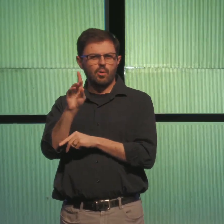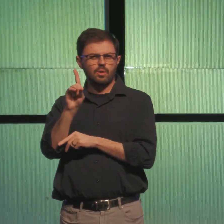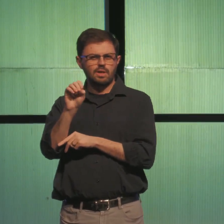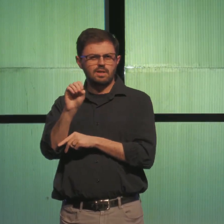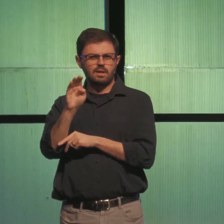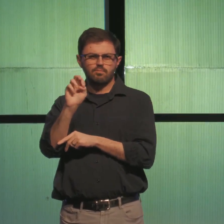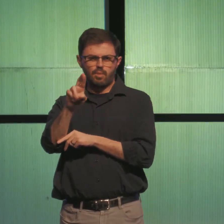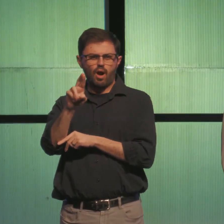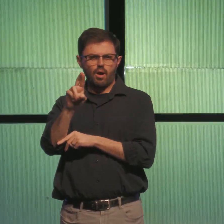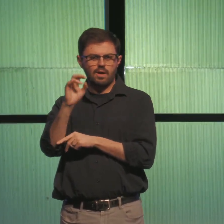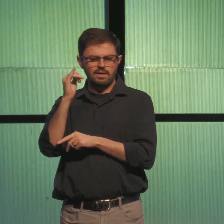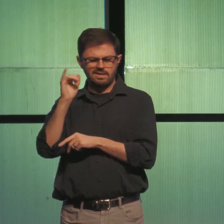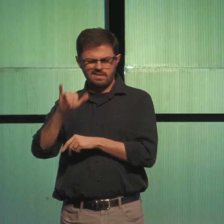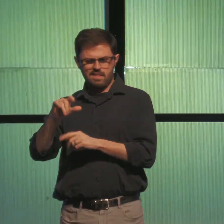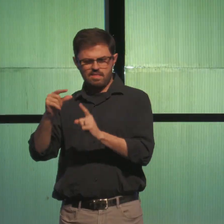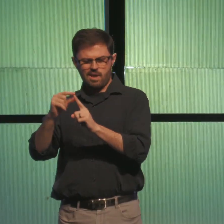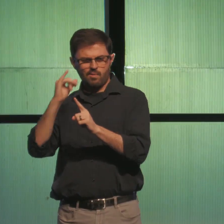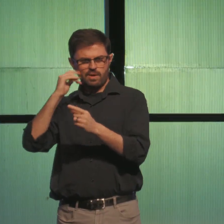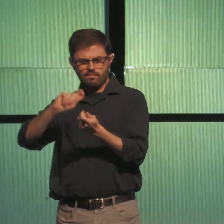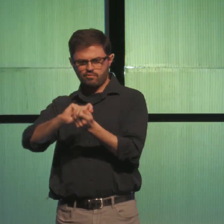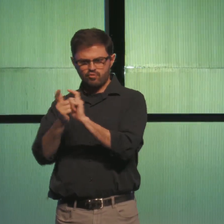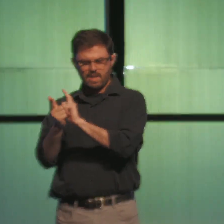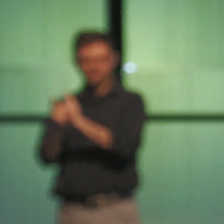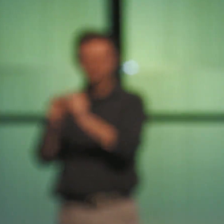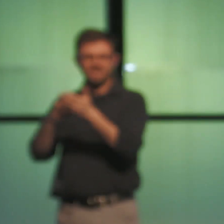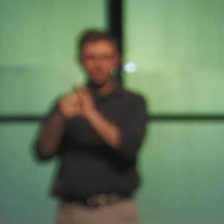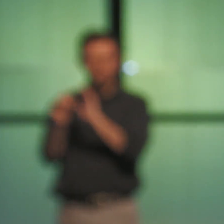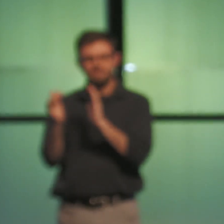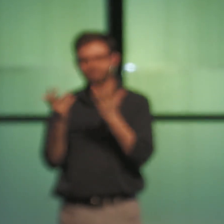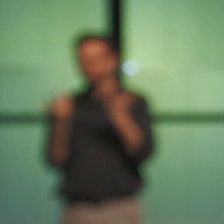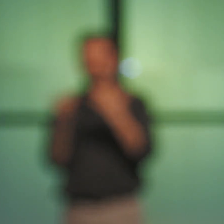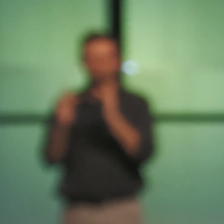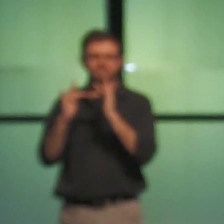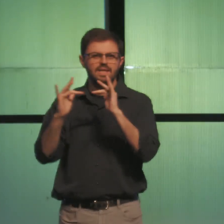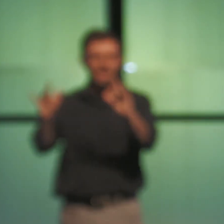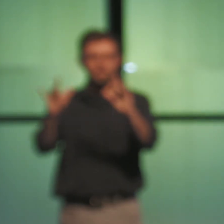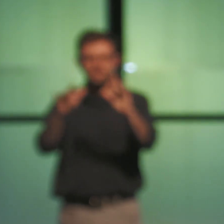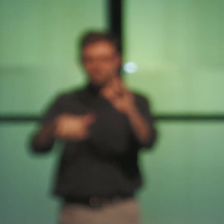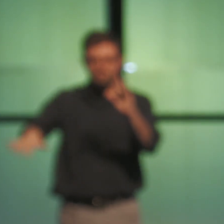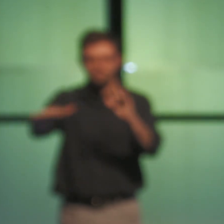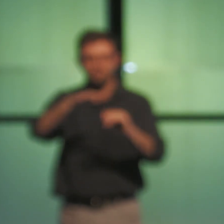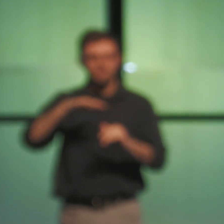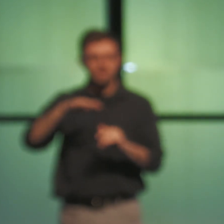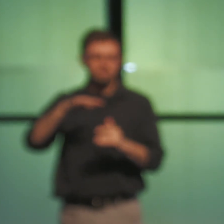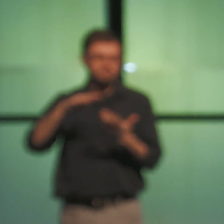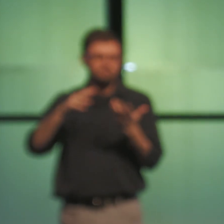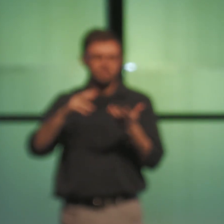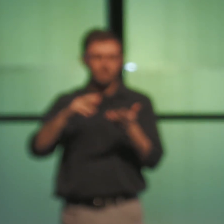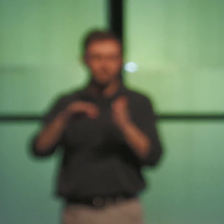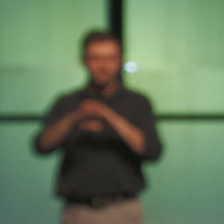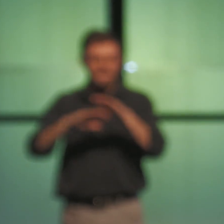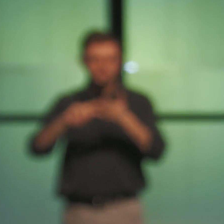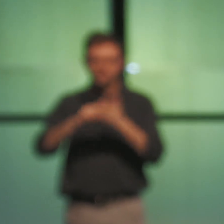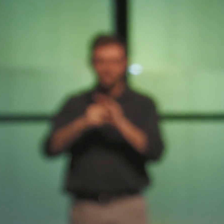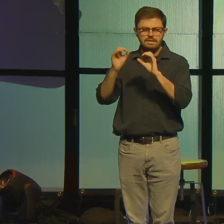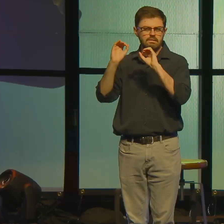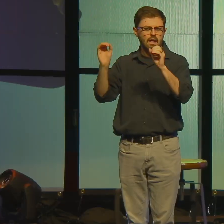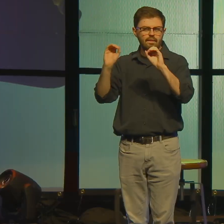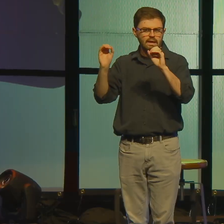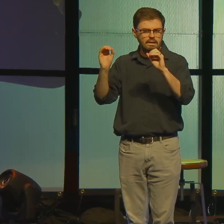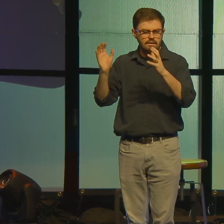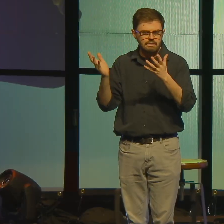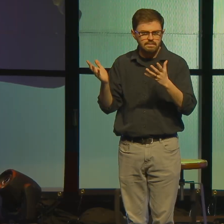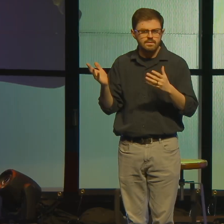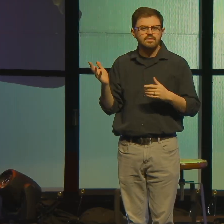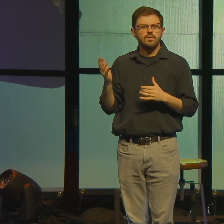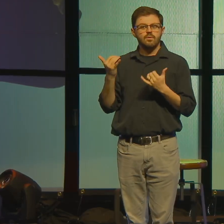Lo-Debar, if you translate it, means like empty field. It means nothing. So his whole